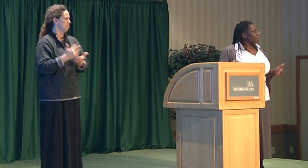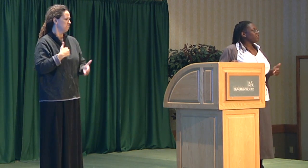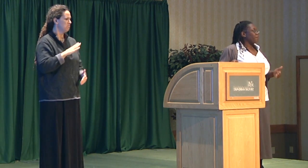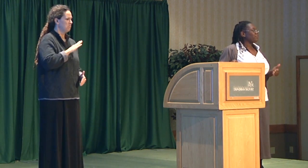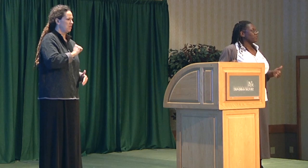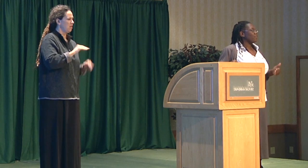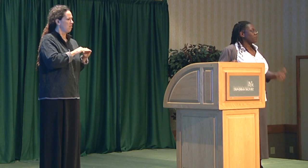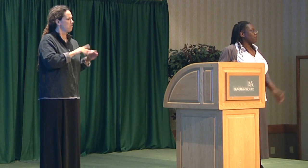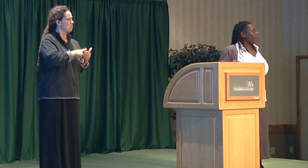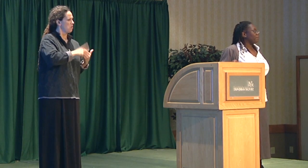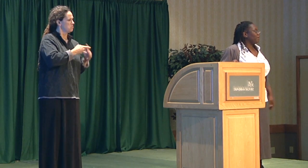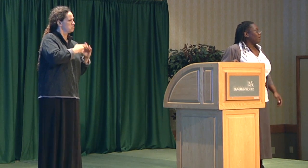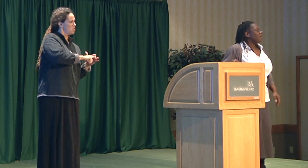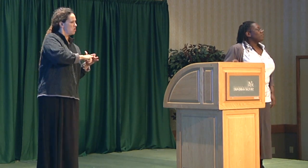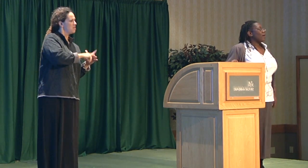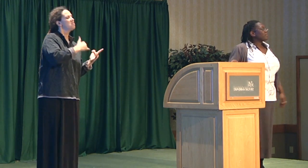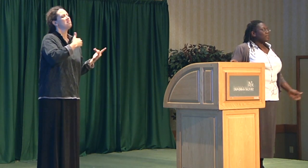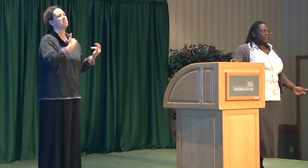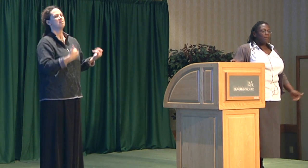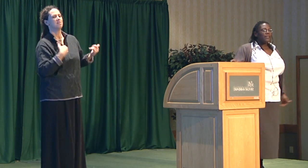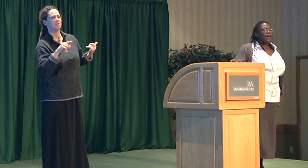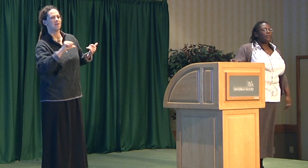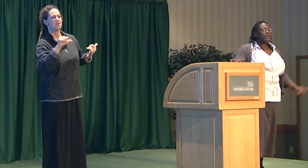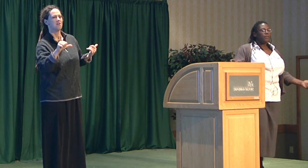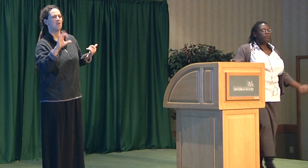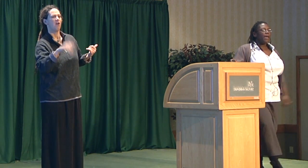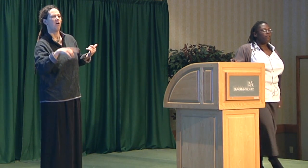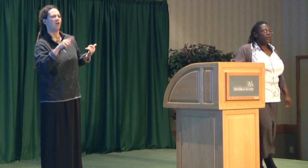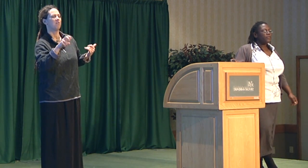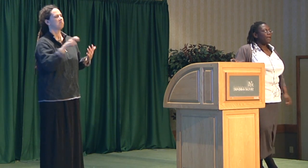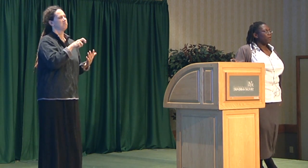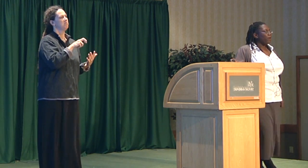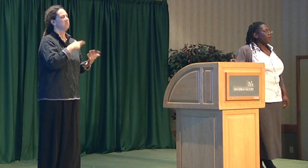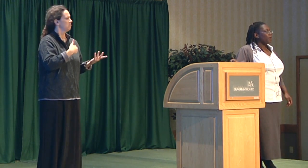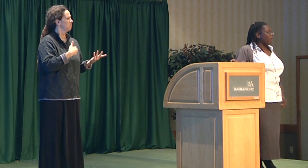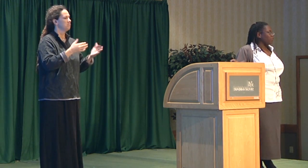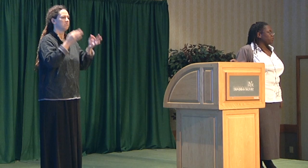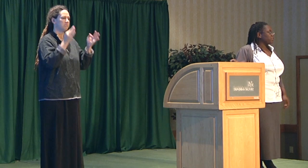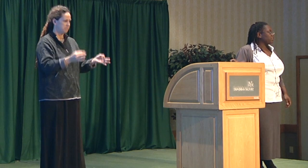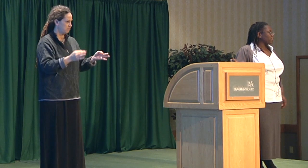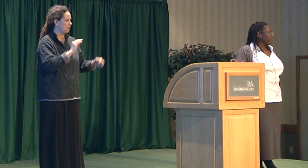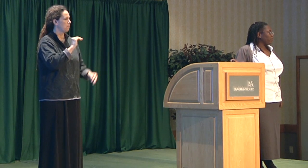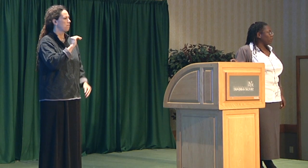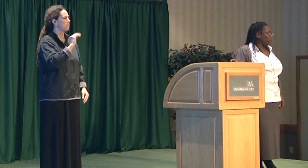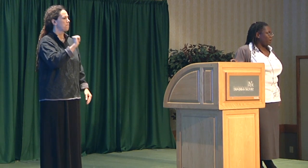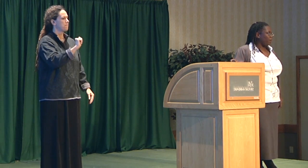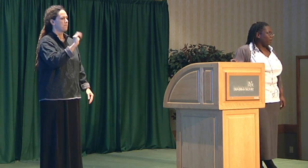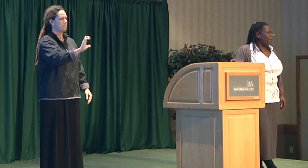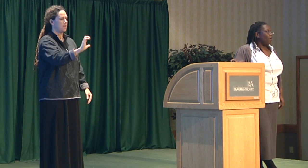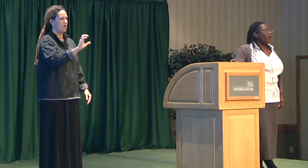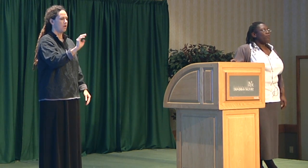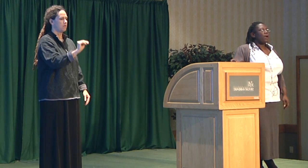want to finish a bachelor's level program. So I decided to take my time to commute back and forth to McMurray College, which is in Jacksonville,